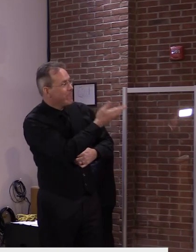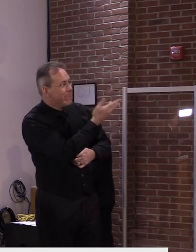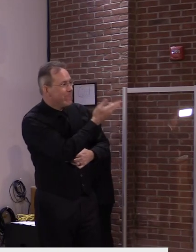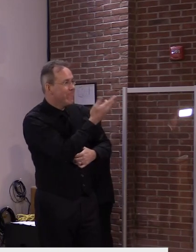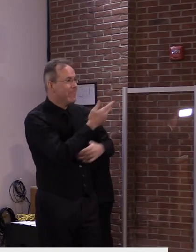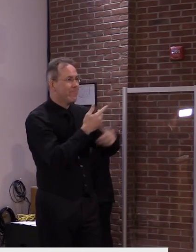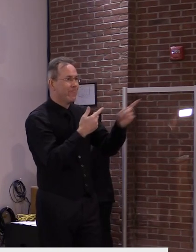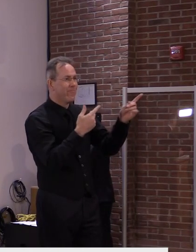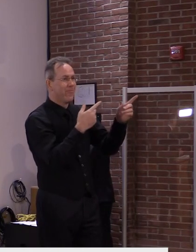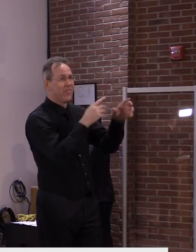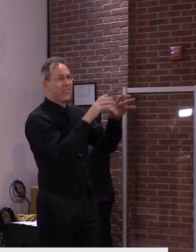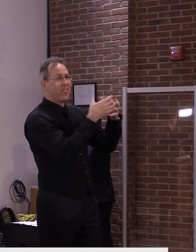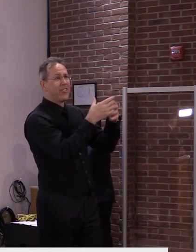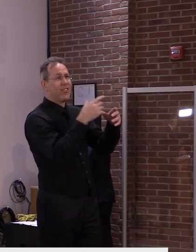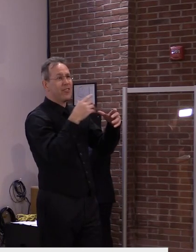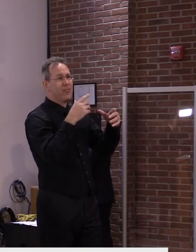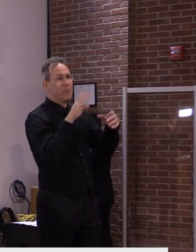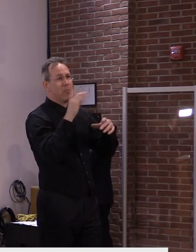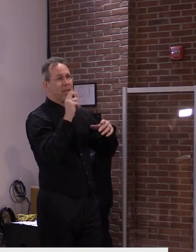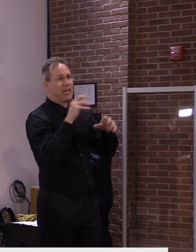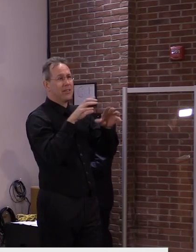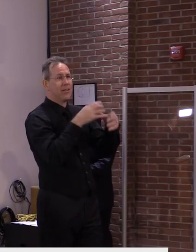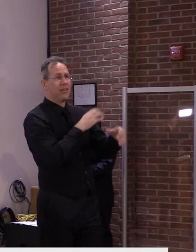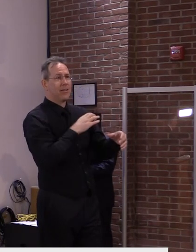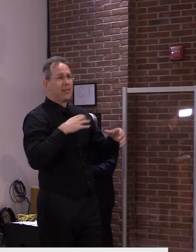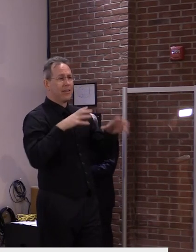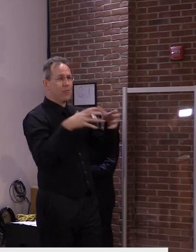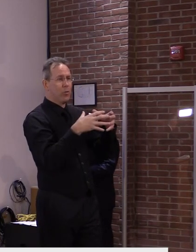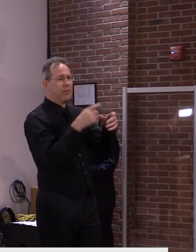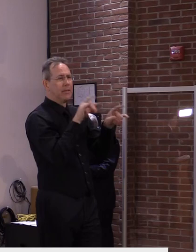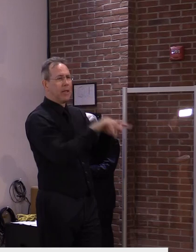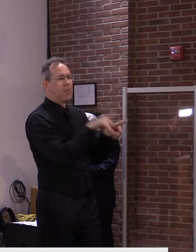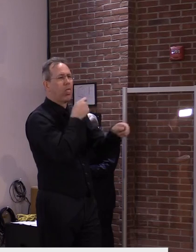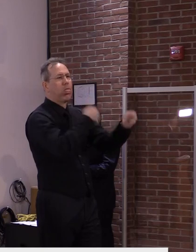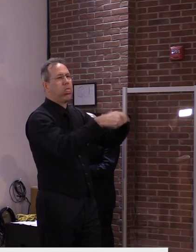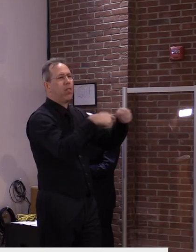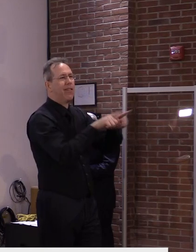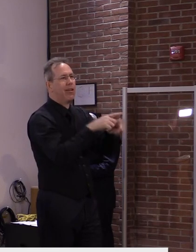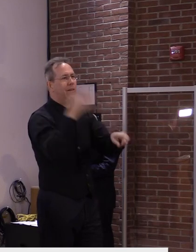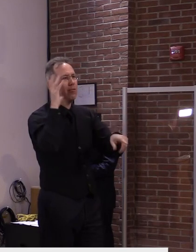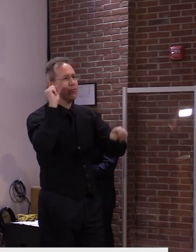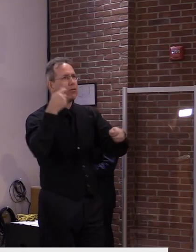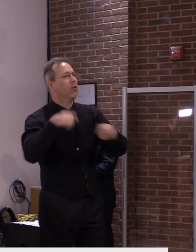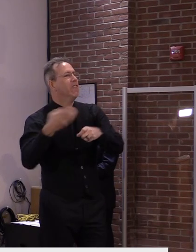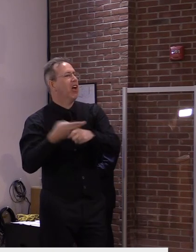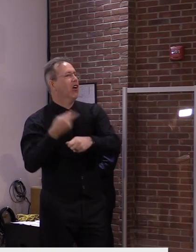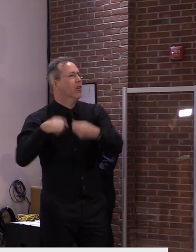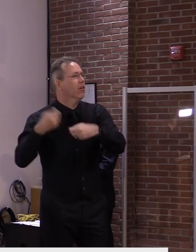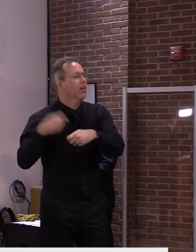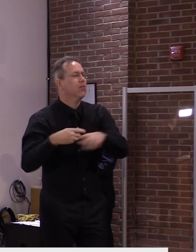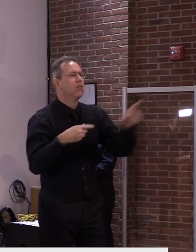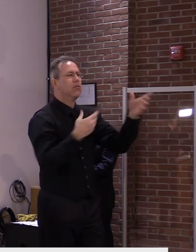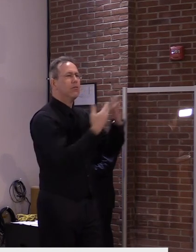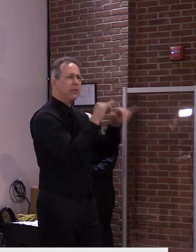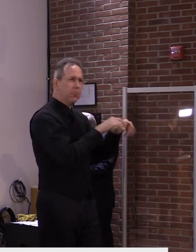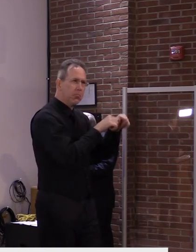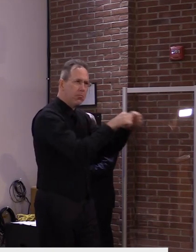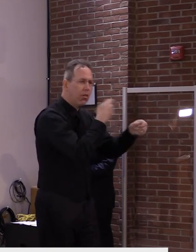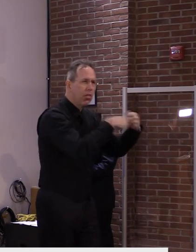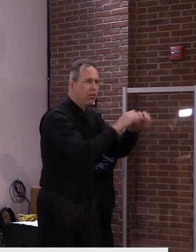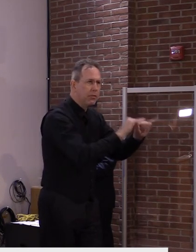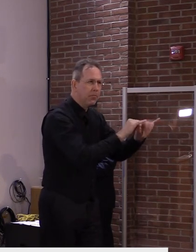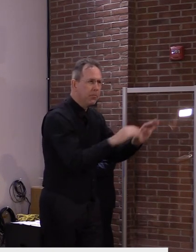need. She's not biased. She's objective, and she does her job very well. So,